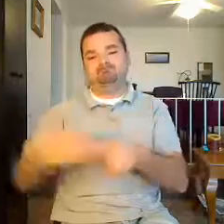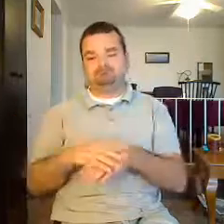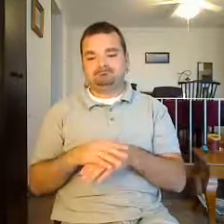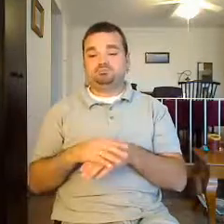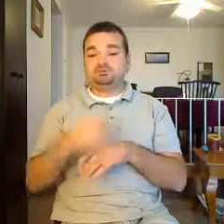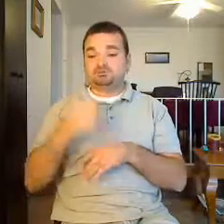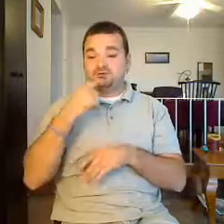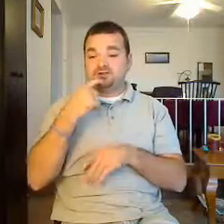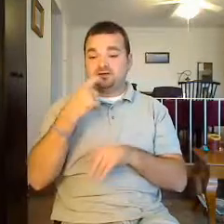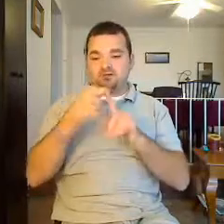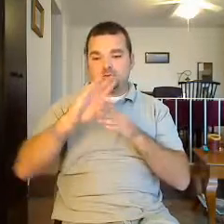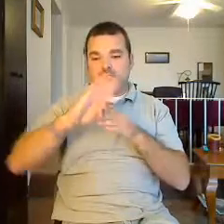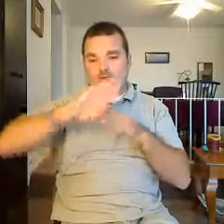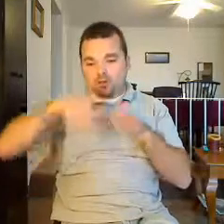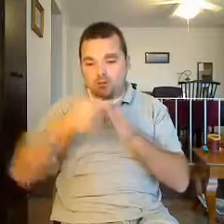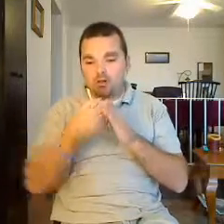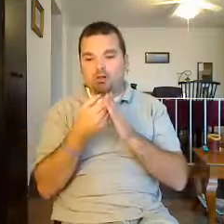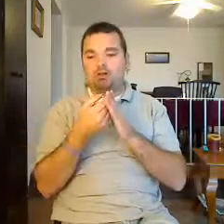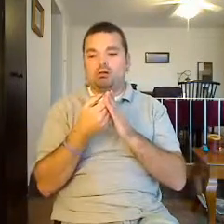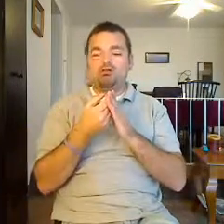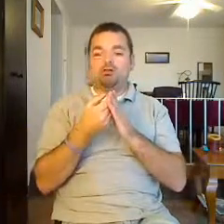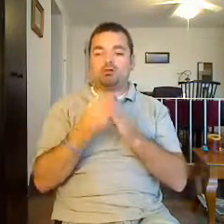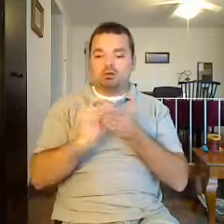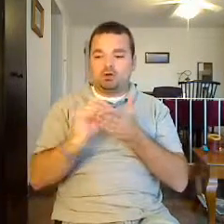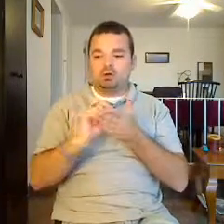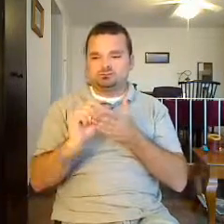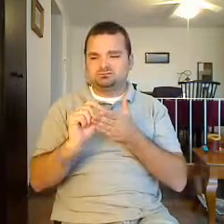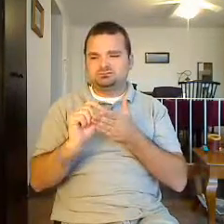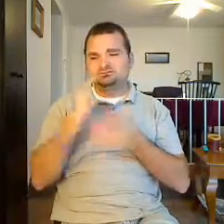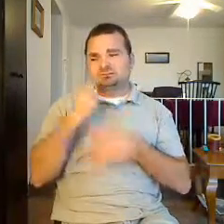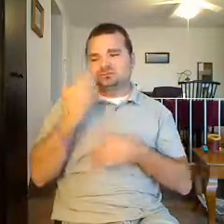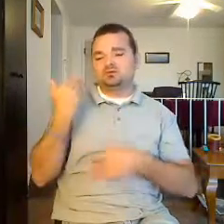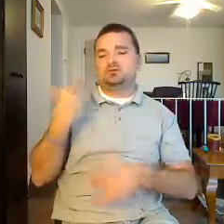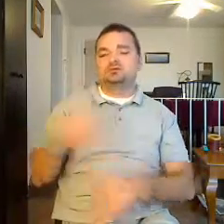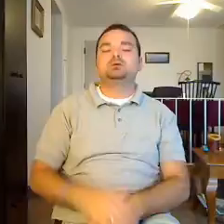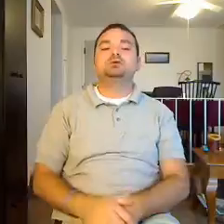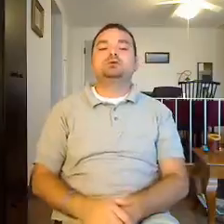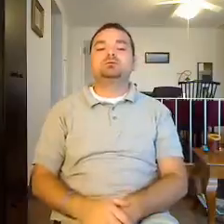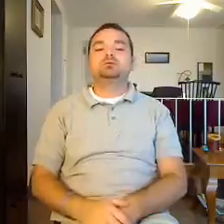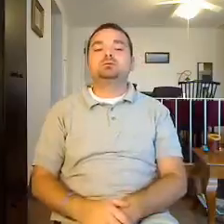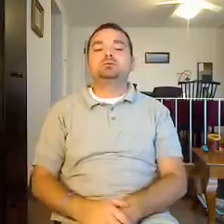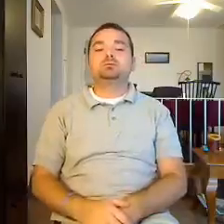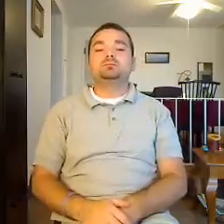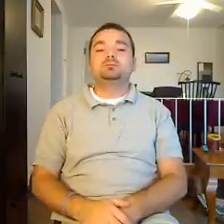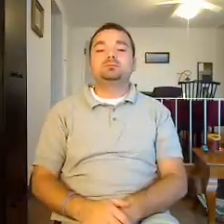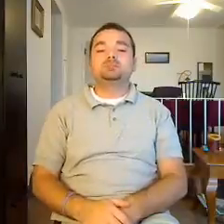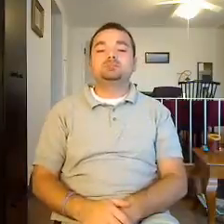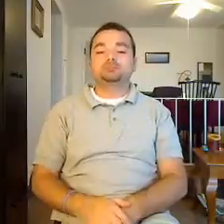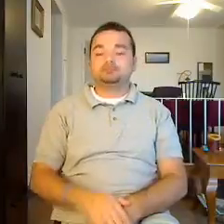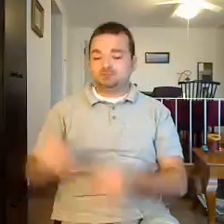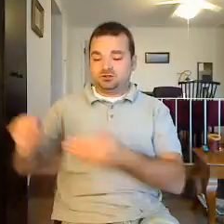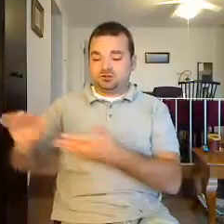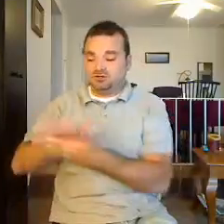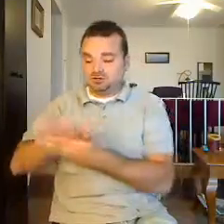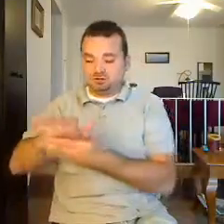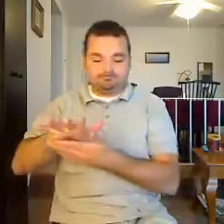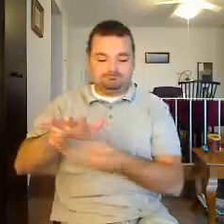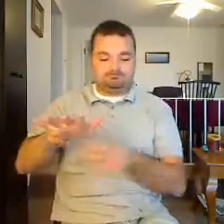just as described in the previous step, and cover material on the right and recite from the words to the left.